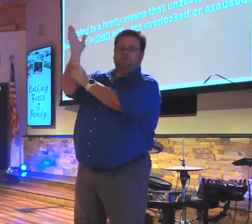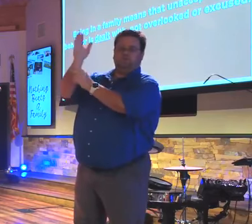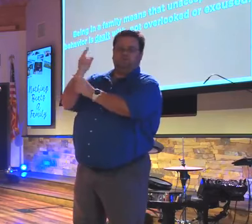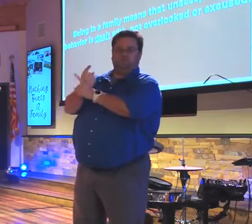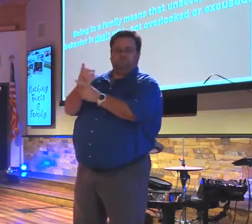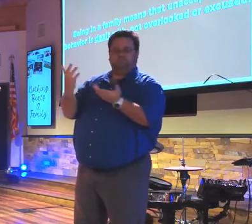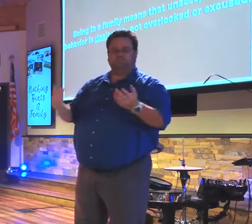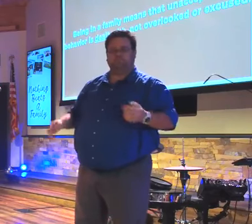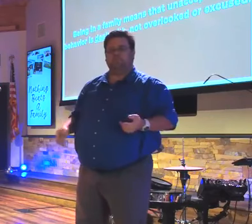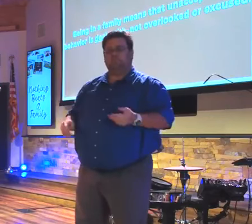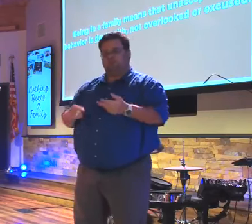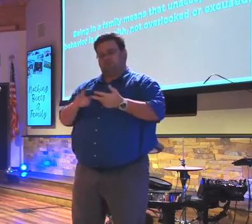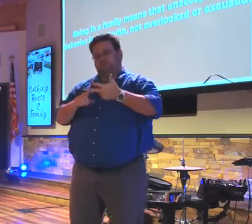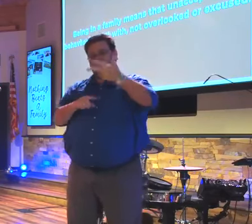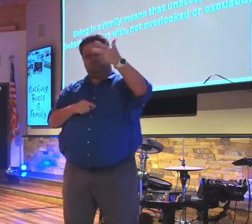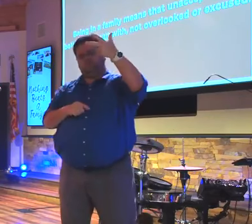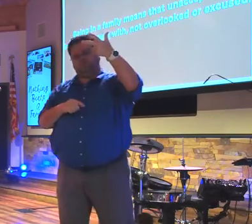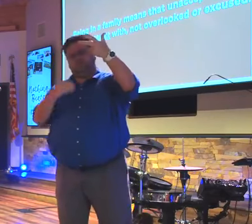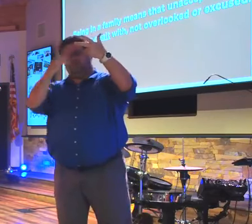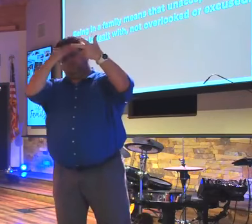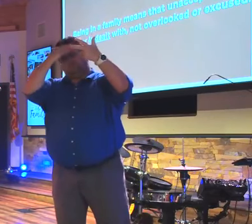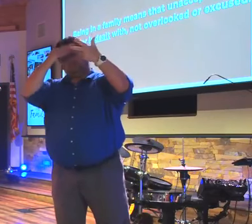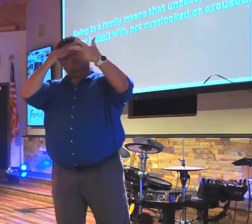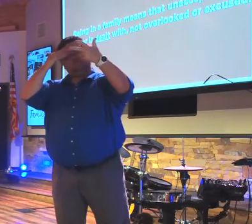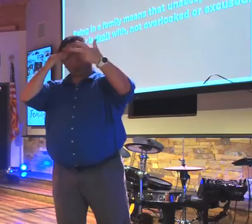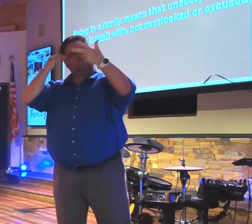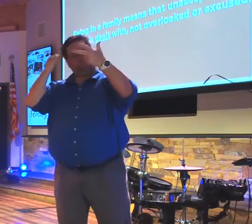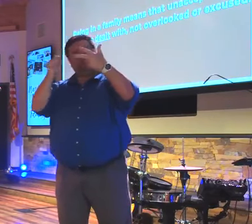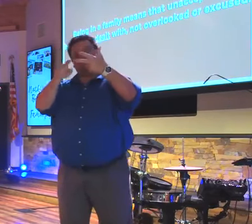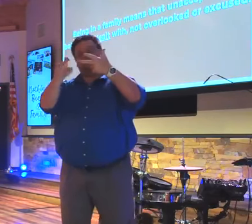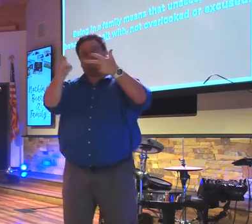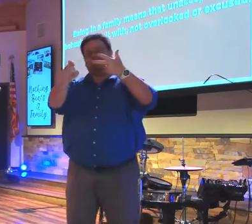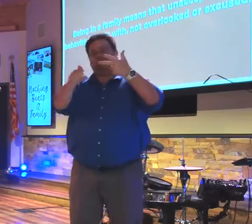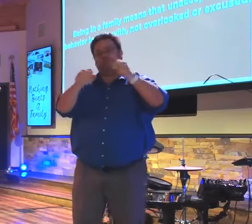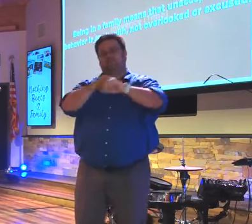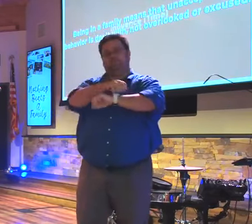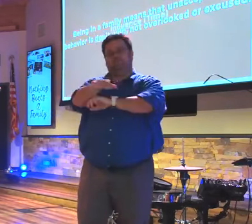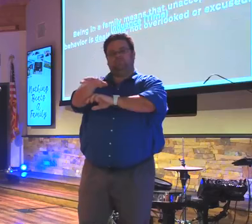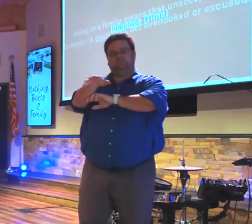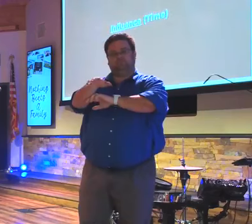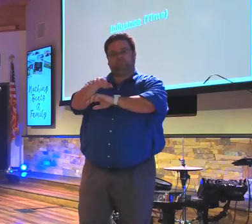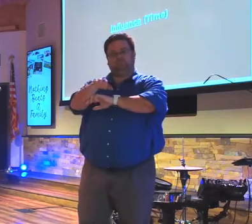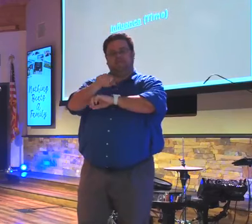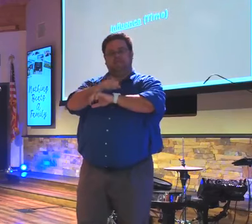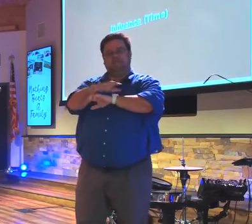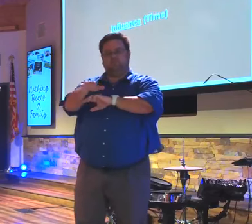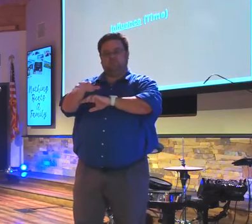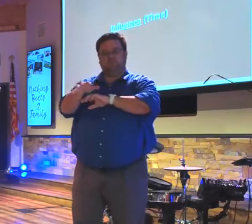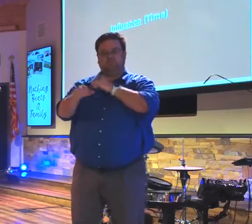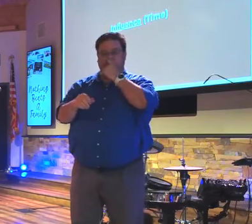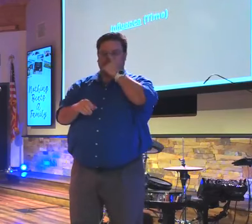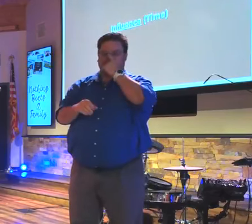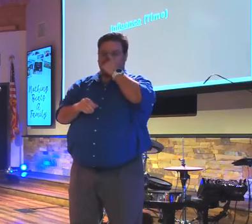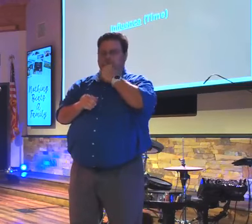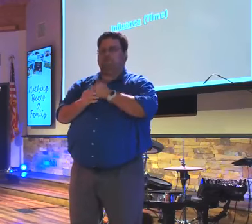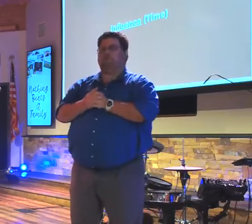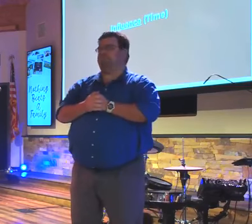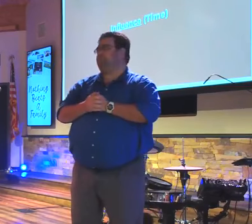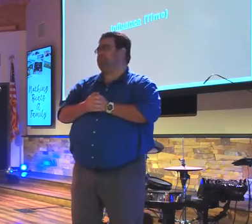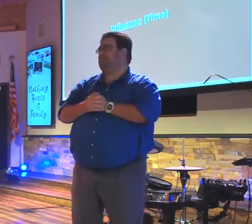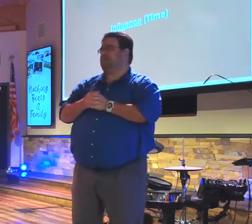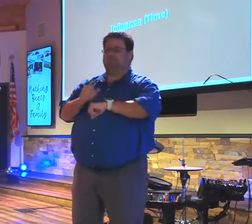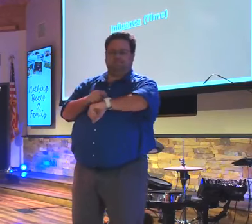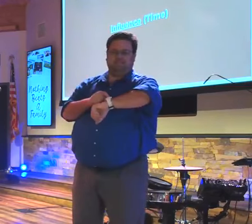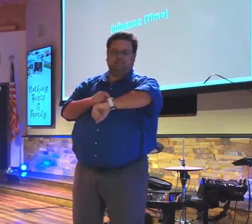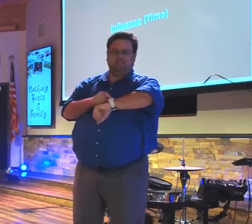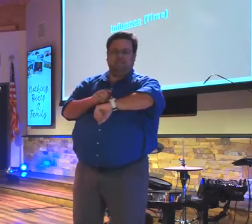thing is this. Number three is that kids need influence from their parents, which I put time in parentheses because